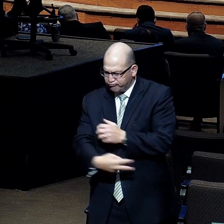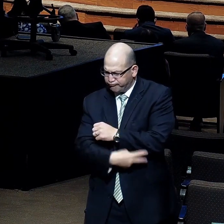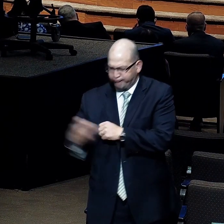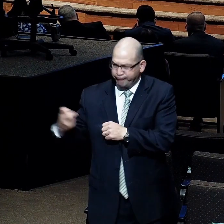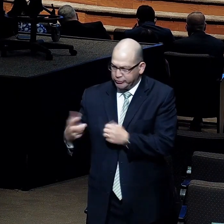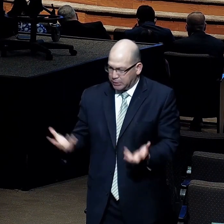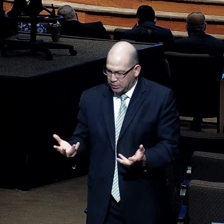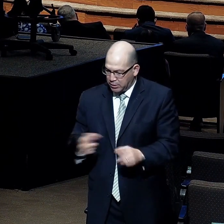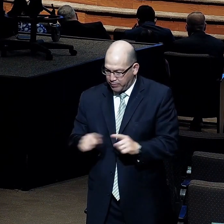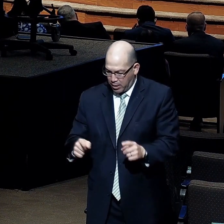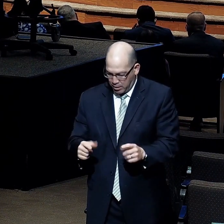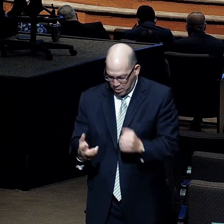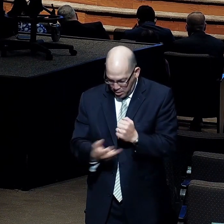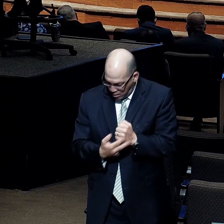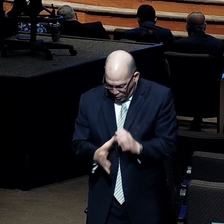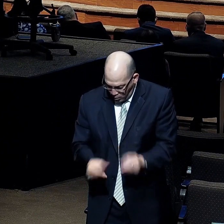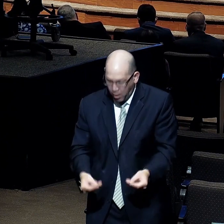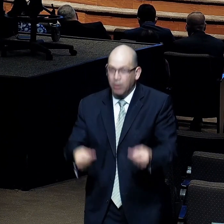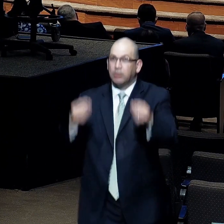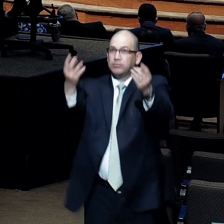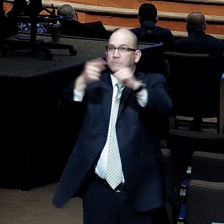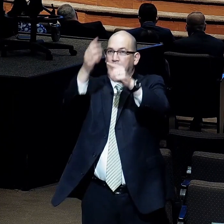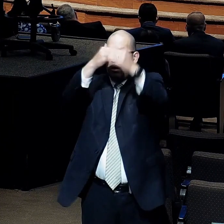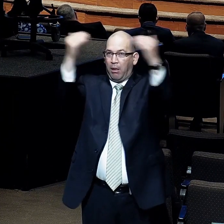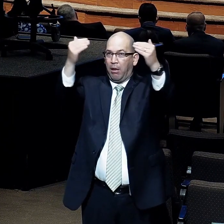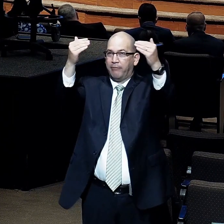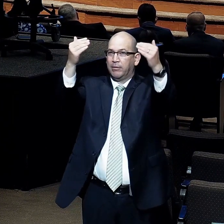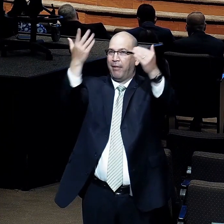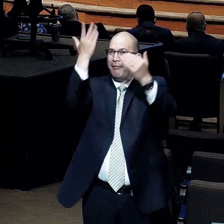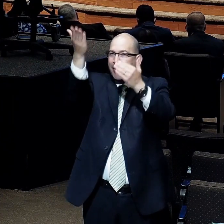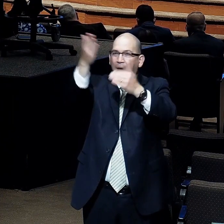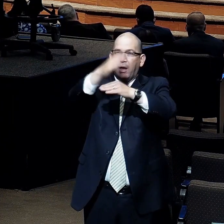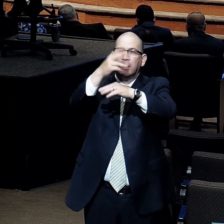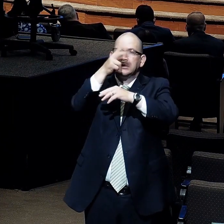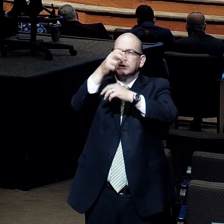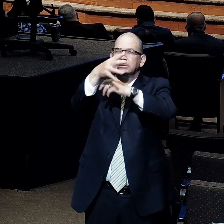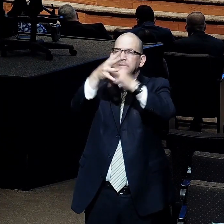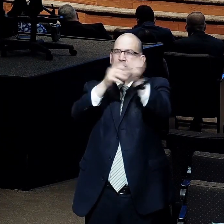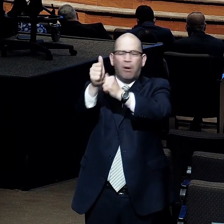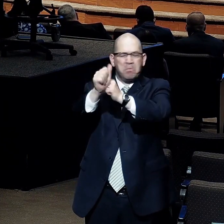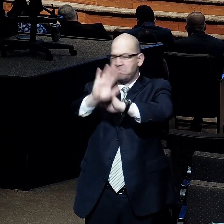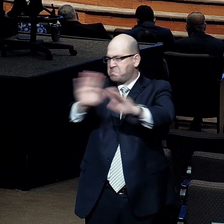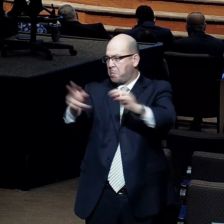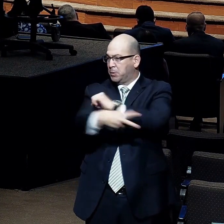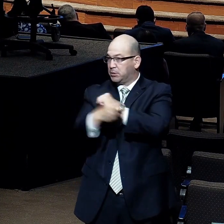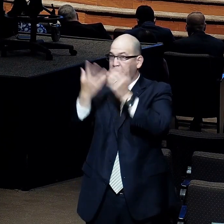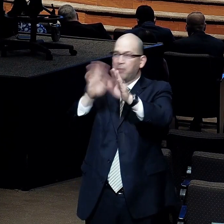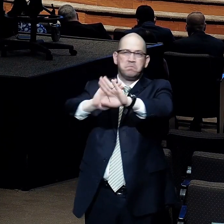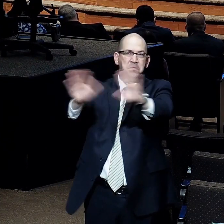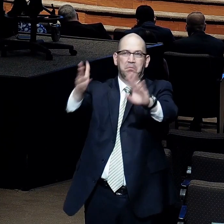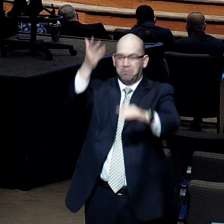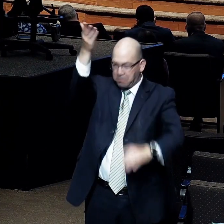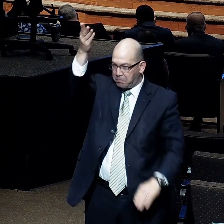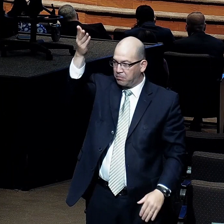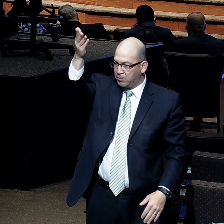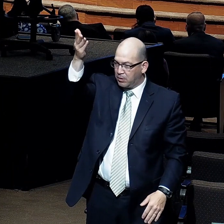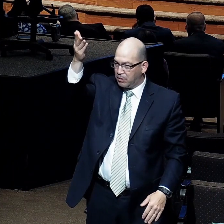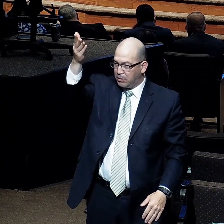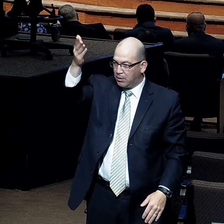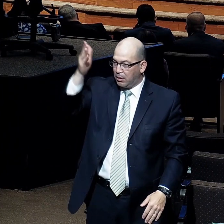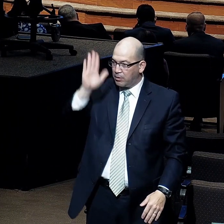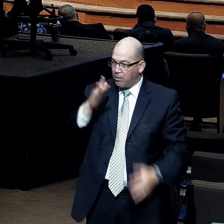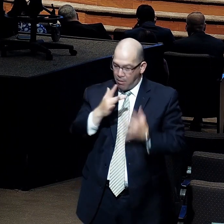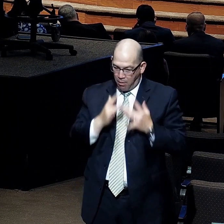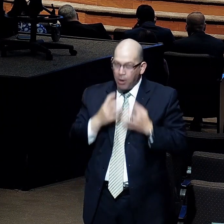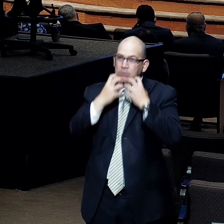up for yourselves treasures in heaven, where neither moth nor rust doth corrupt, and where thieves do not break through nor steal. For where your treasure is,